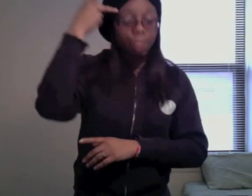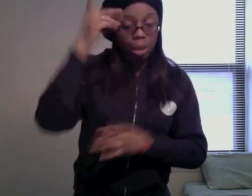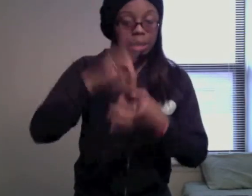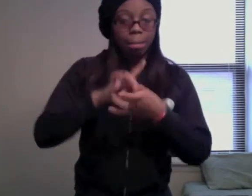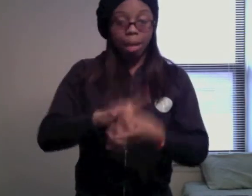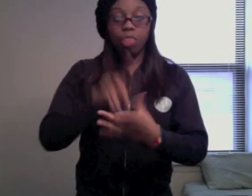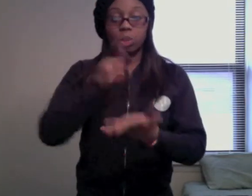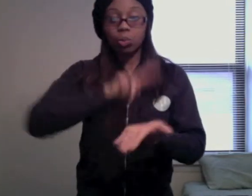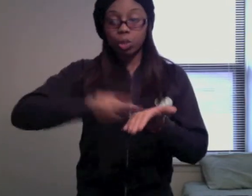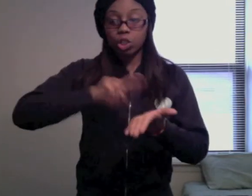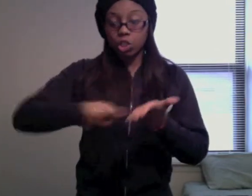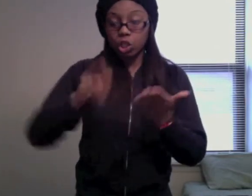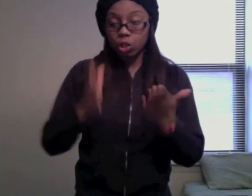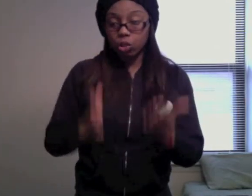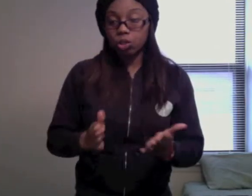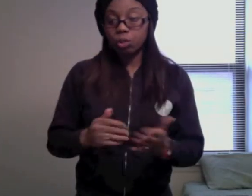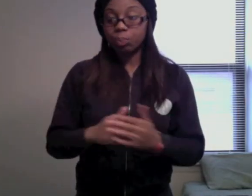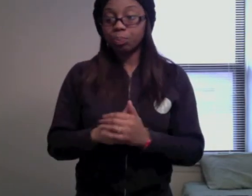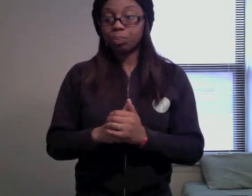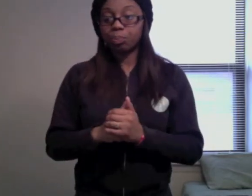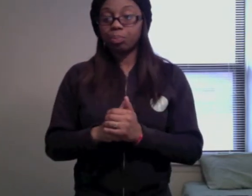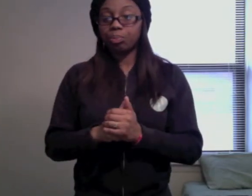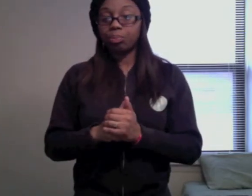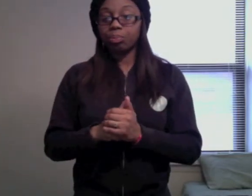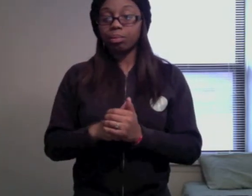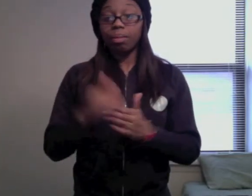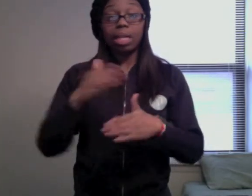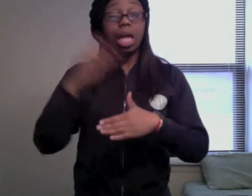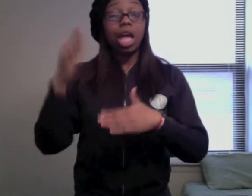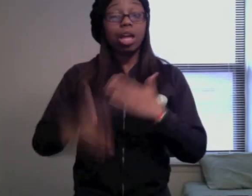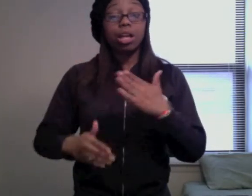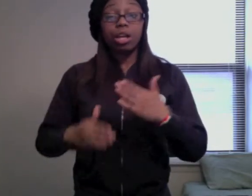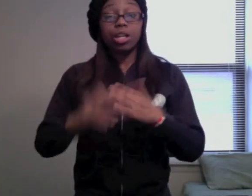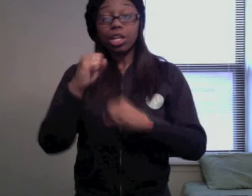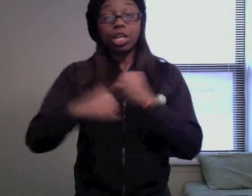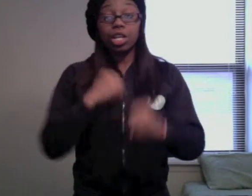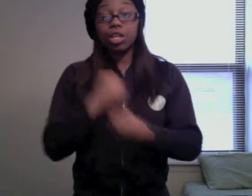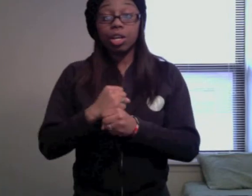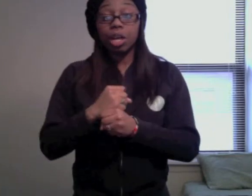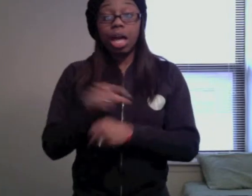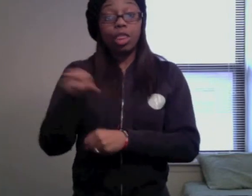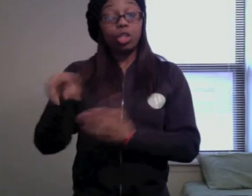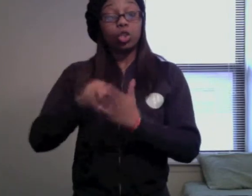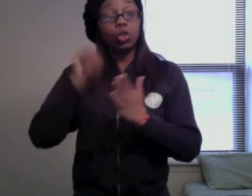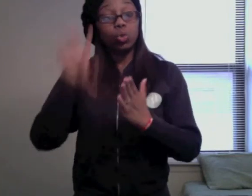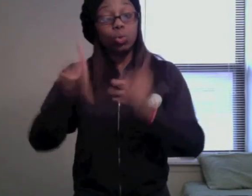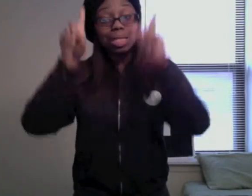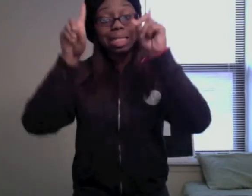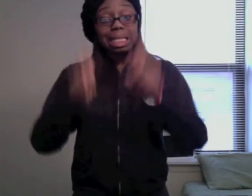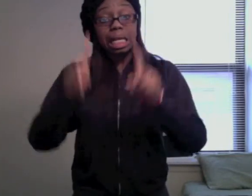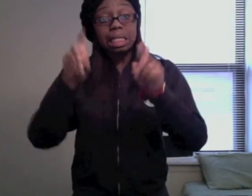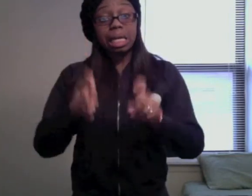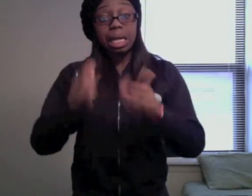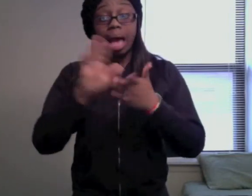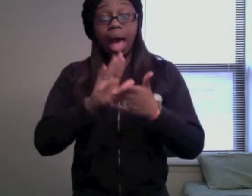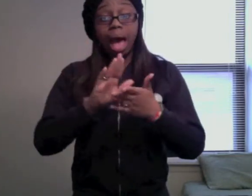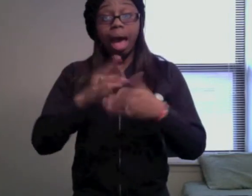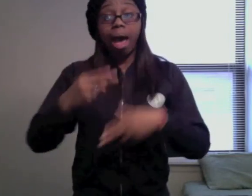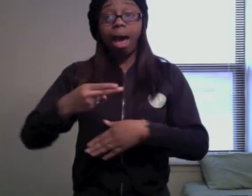of the year, it was found that these students tested significantly higher than all of the students not only in the school, but